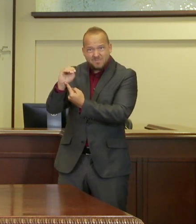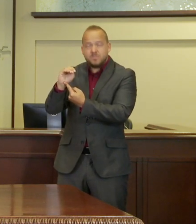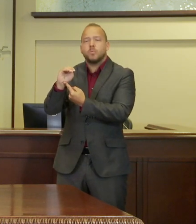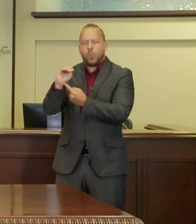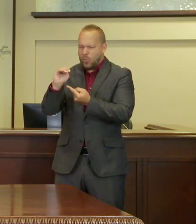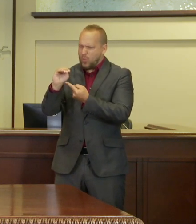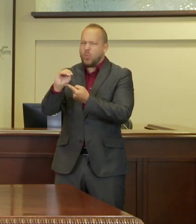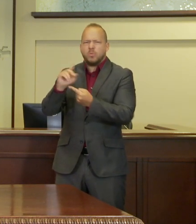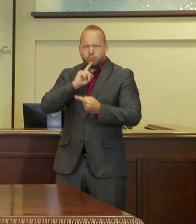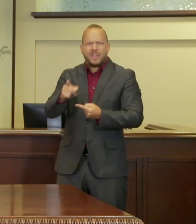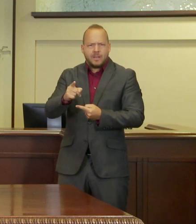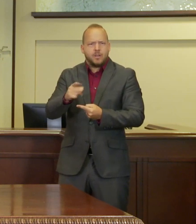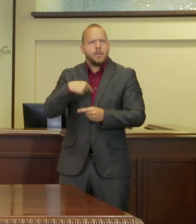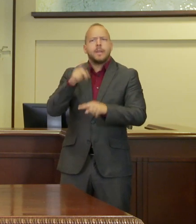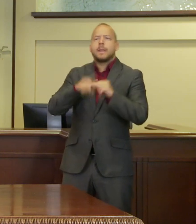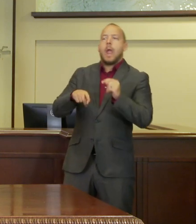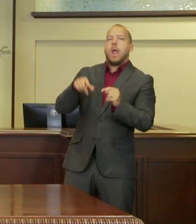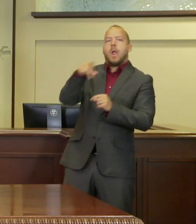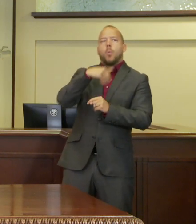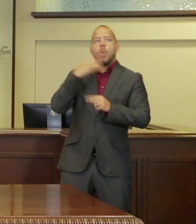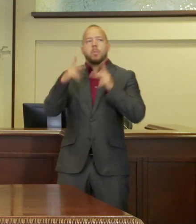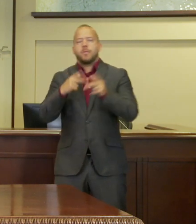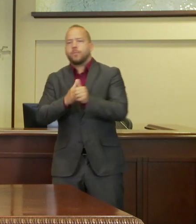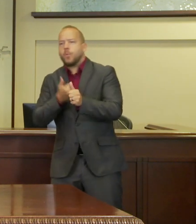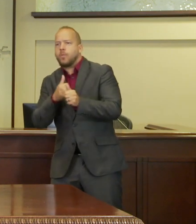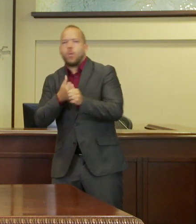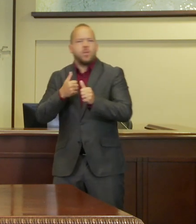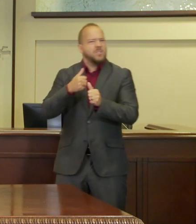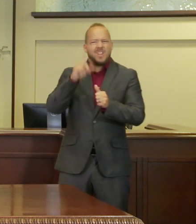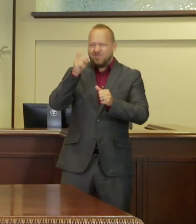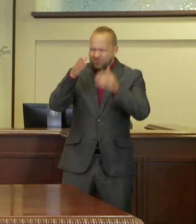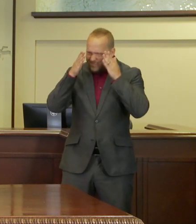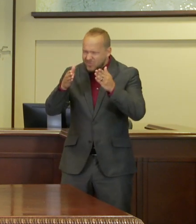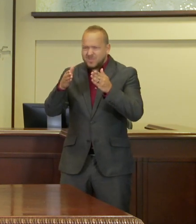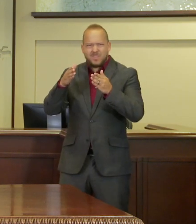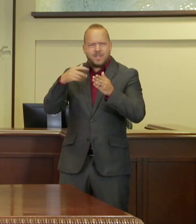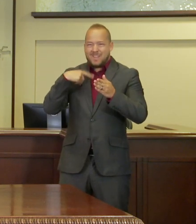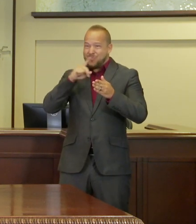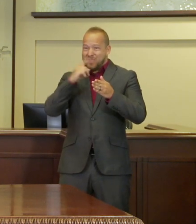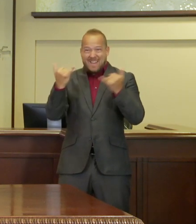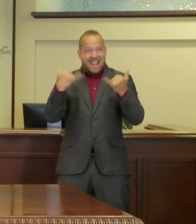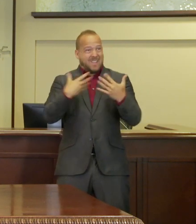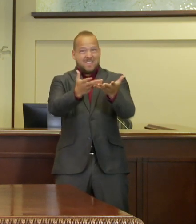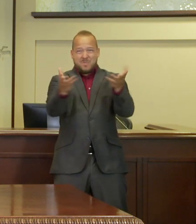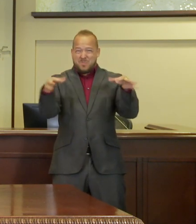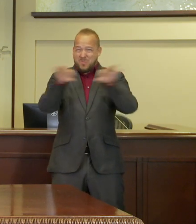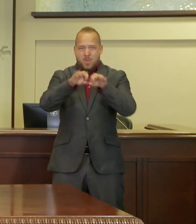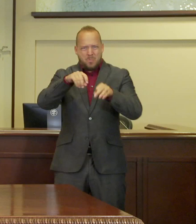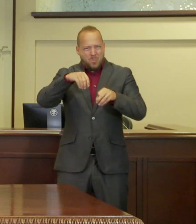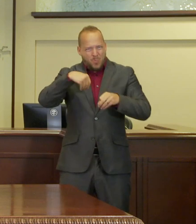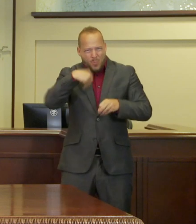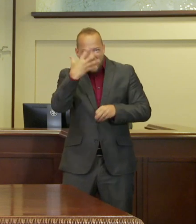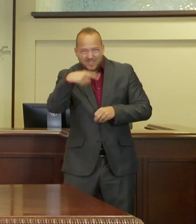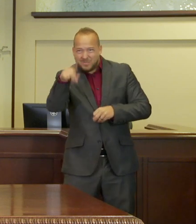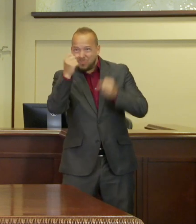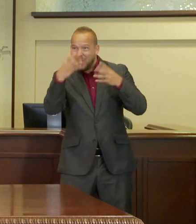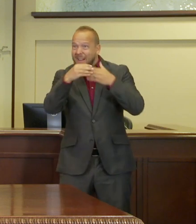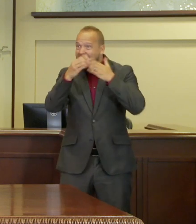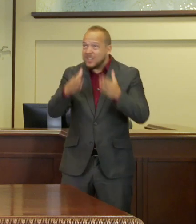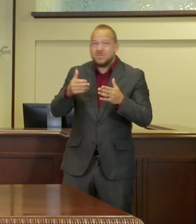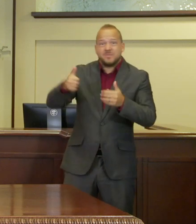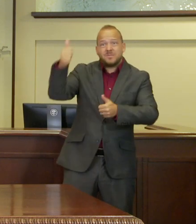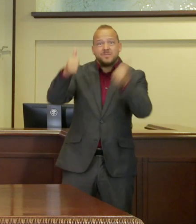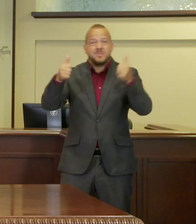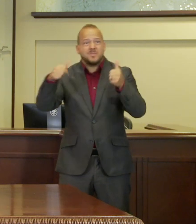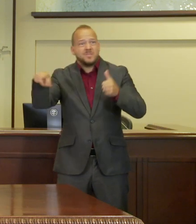conversations that only center whiteness. Hold leadership in this city accountable. This means demanding transparency and understanding